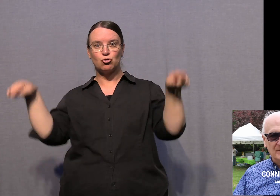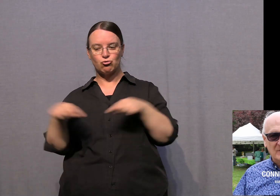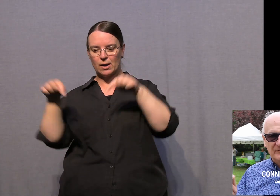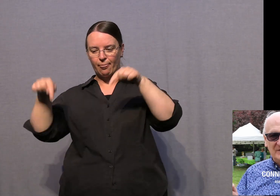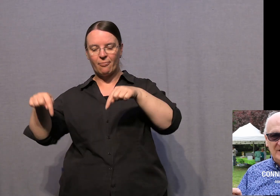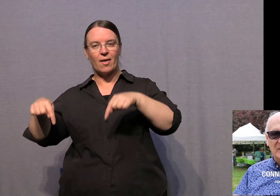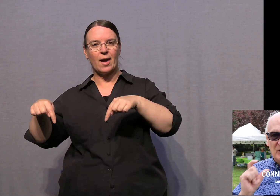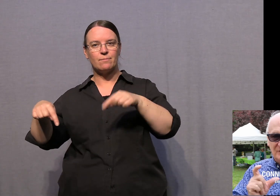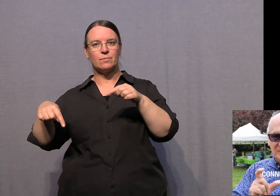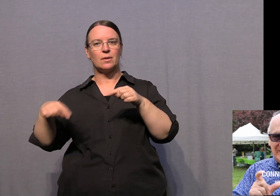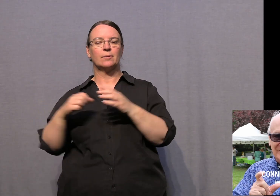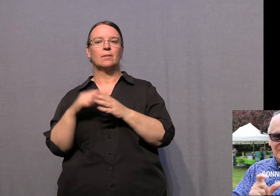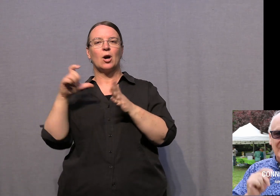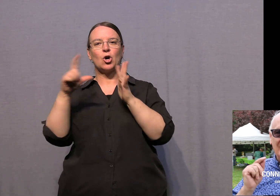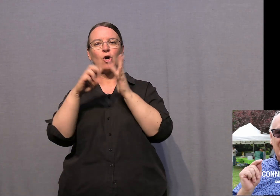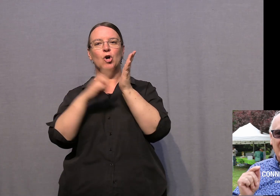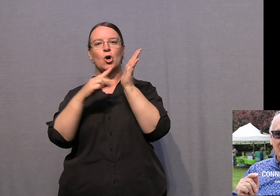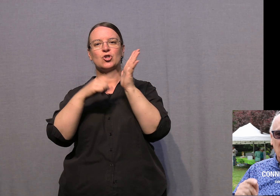contact@upca.org.au. I'll say that again,